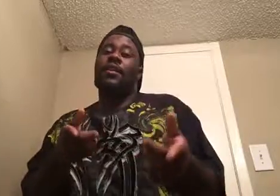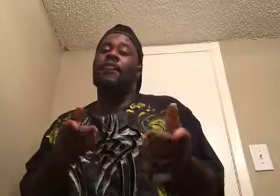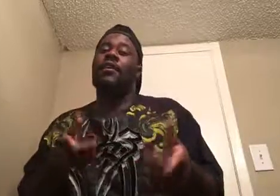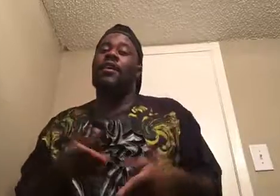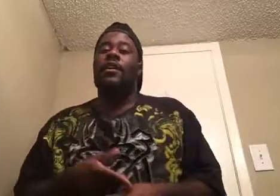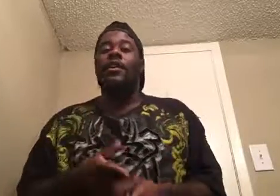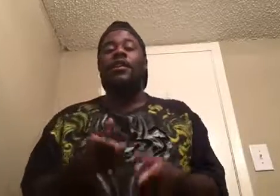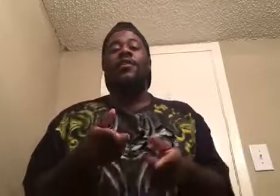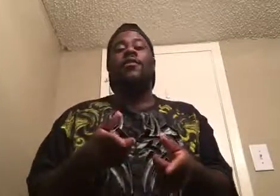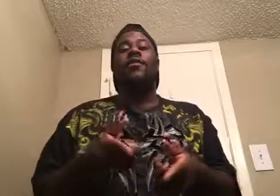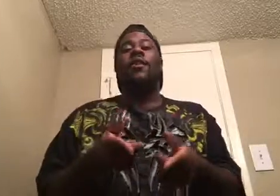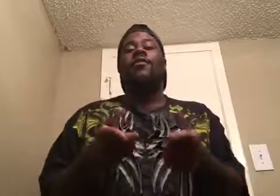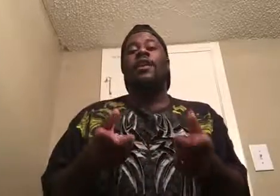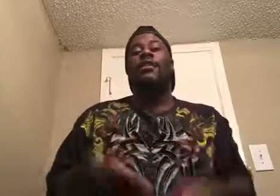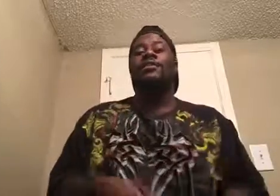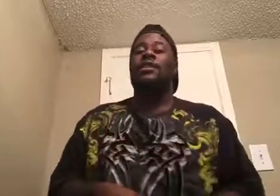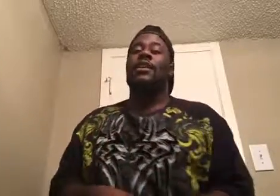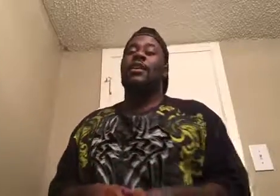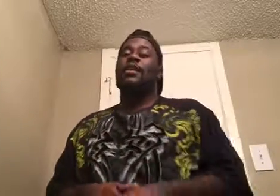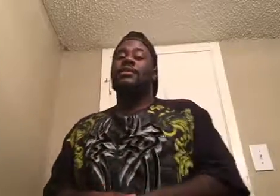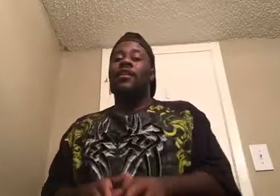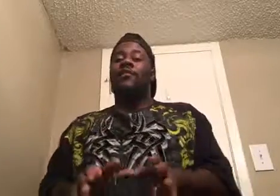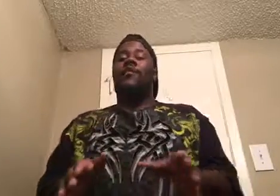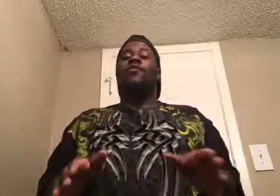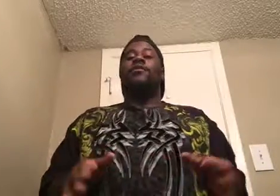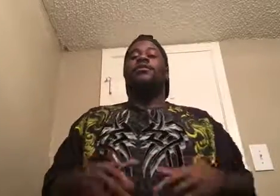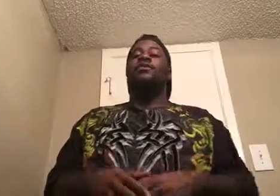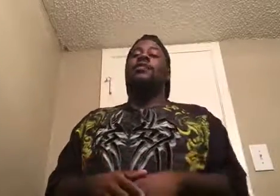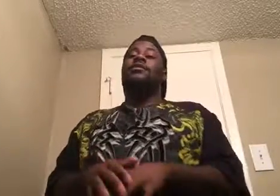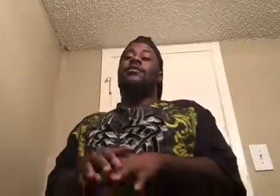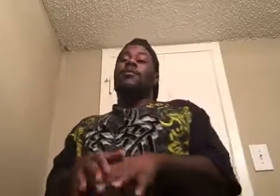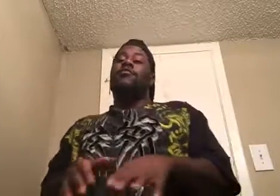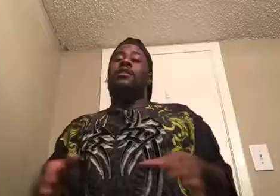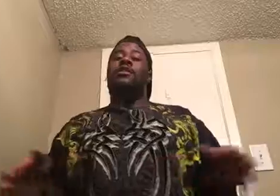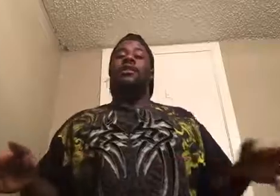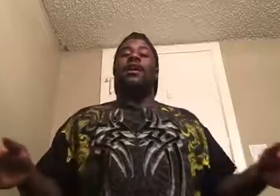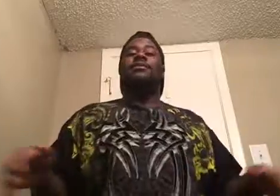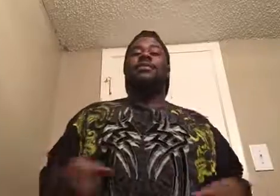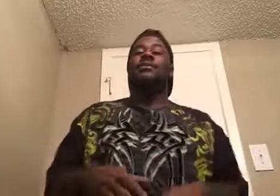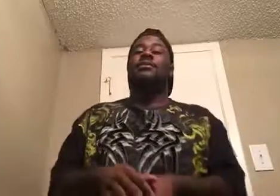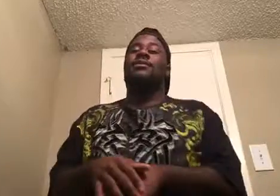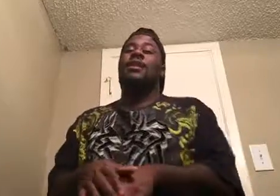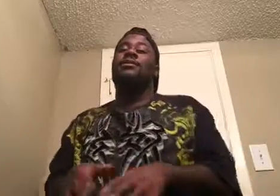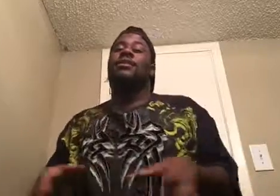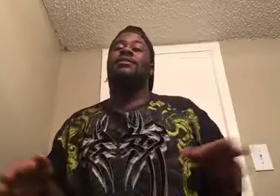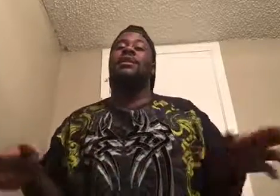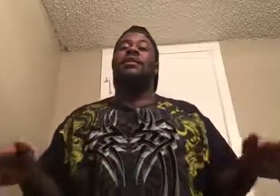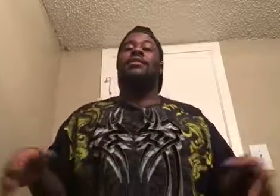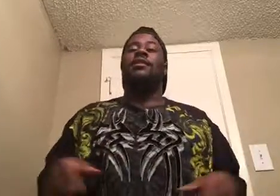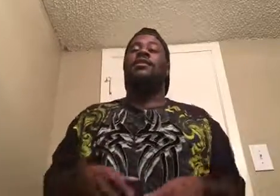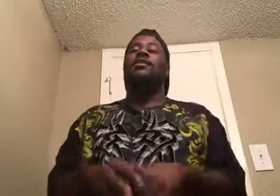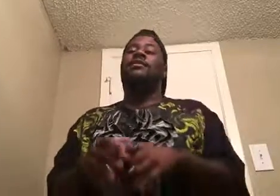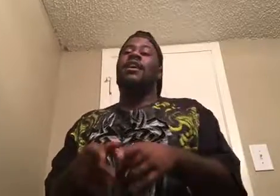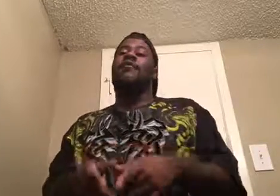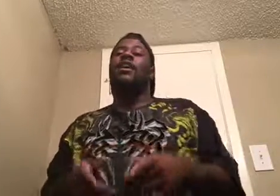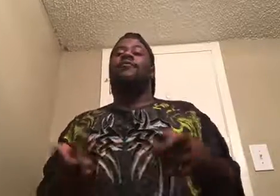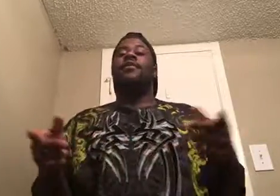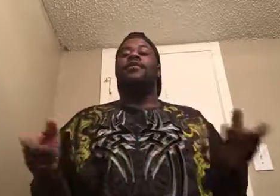send me your location, let's focus on communicating, cause I just need the time and place